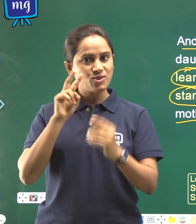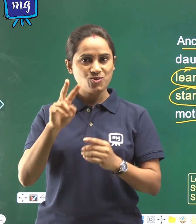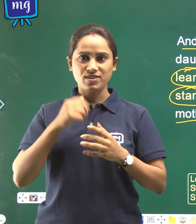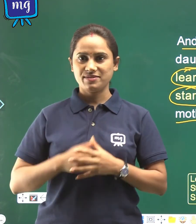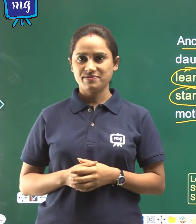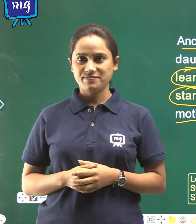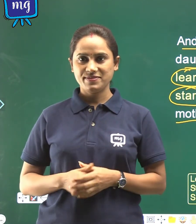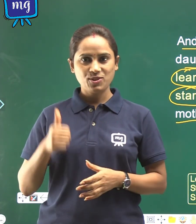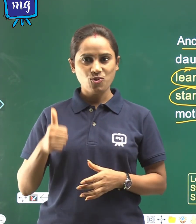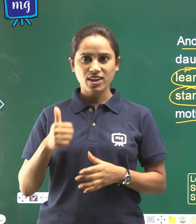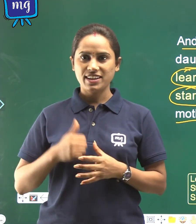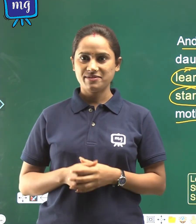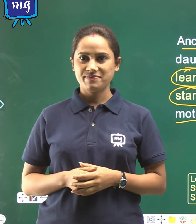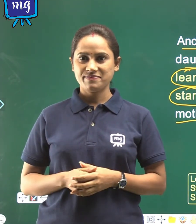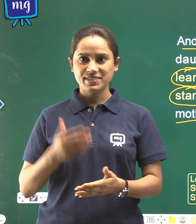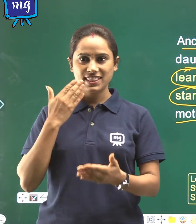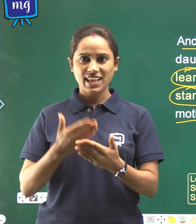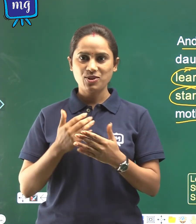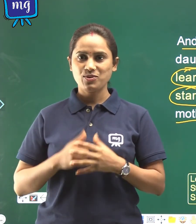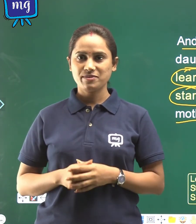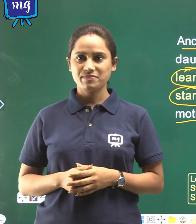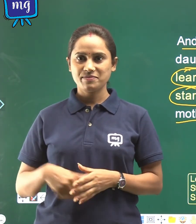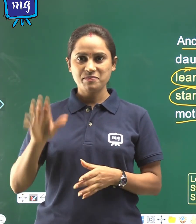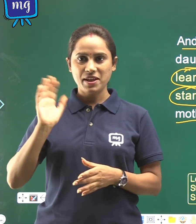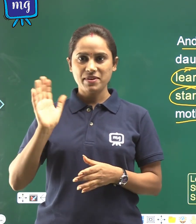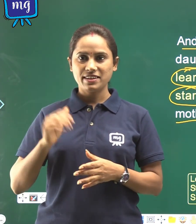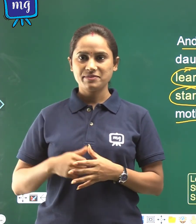part 2. Okay, thank you. Bye bye.